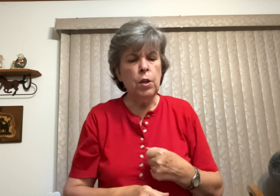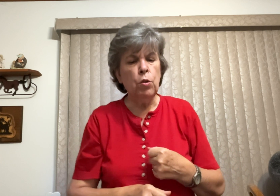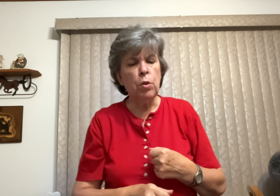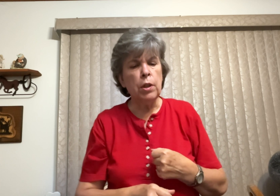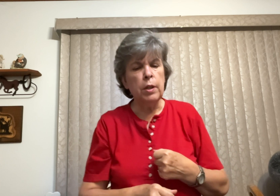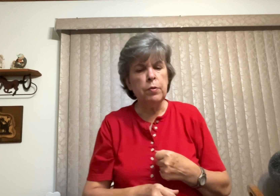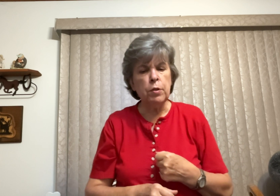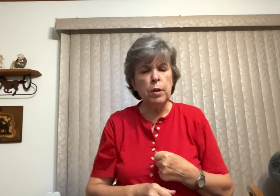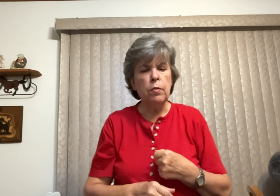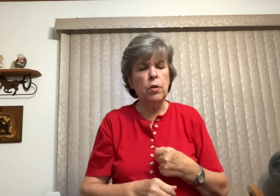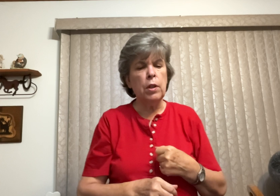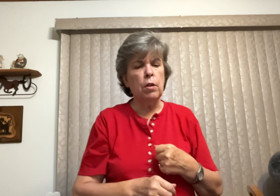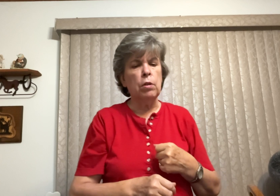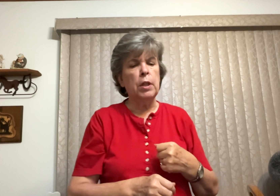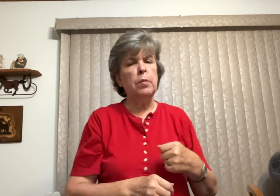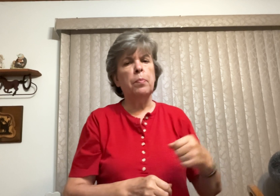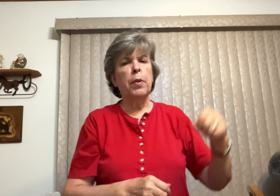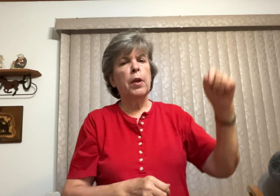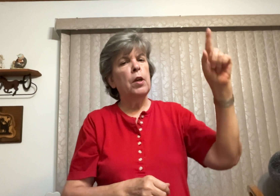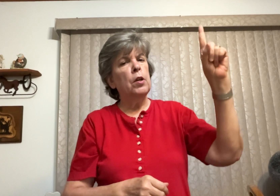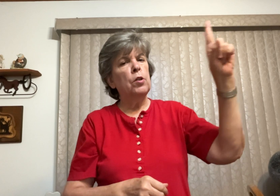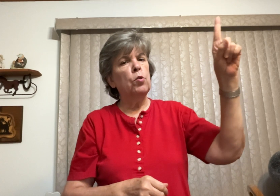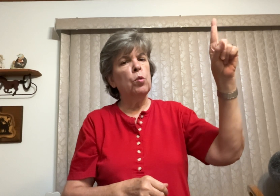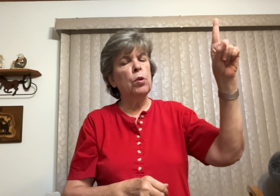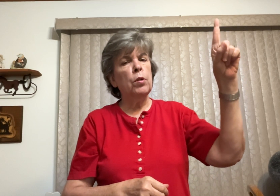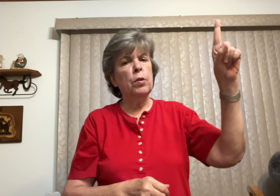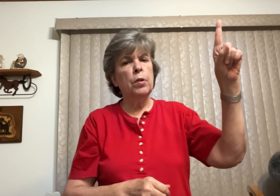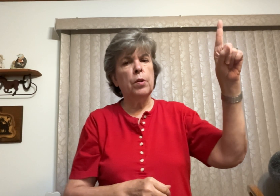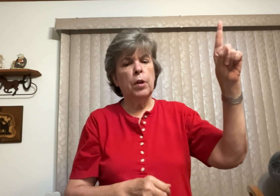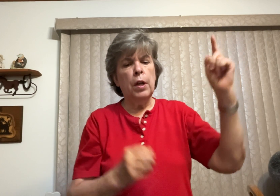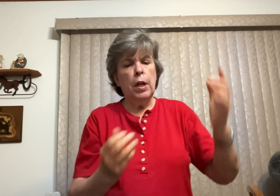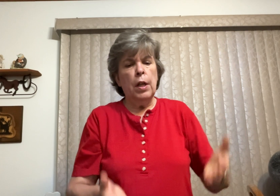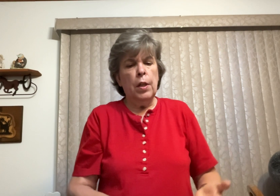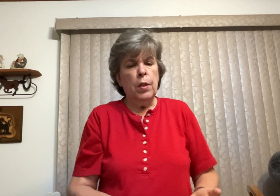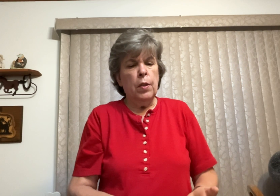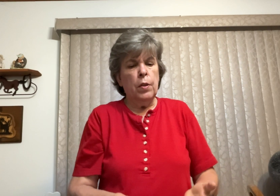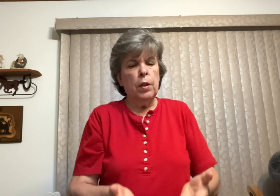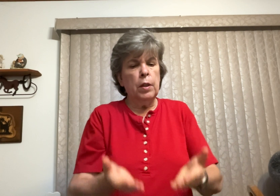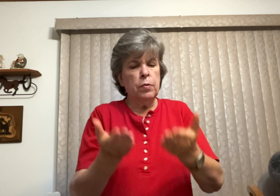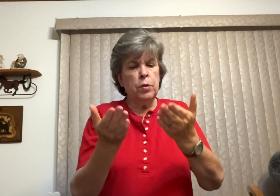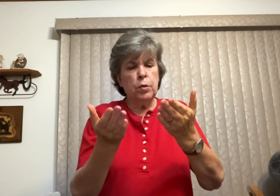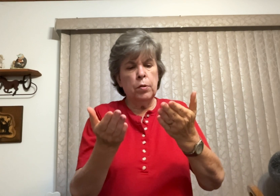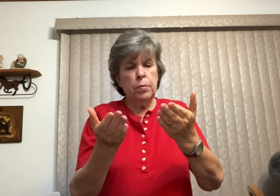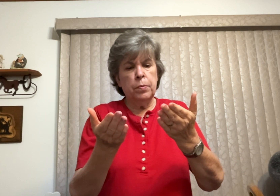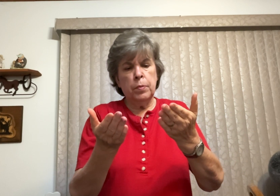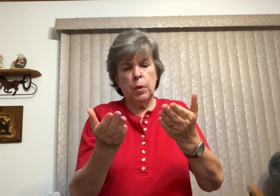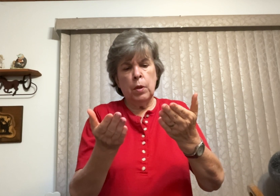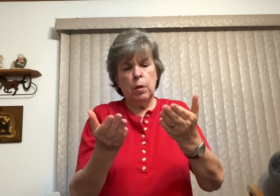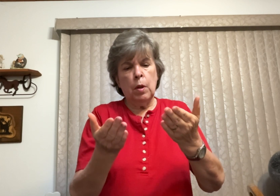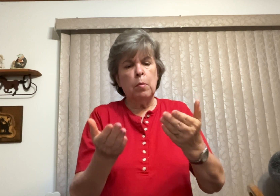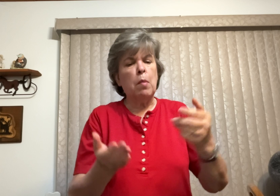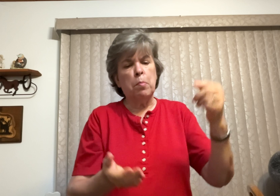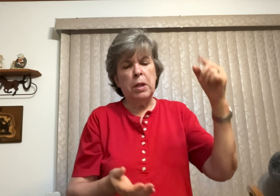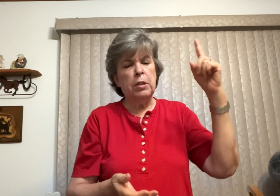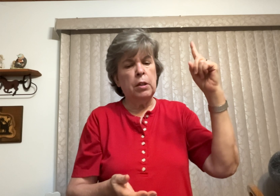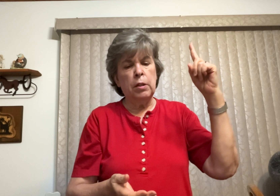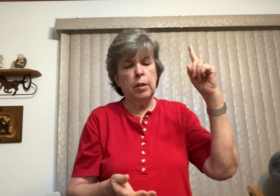You're the lifter of the lowly. You're the lifter. I'm basically saying